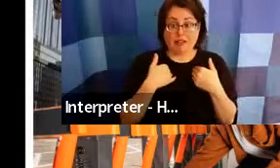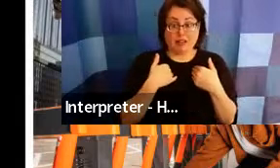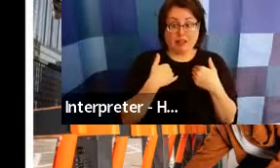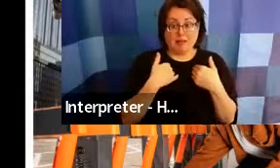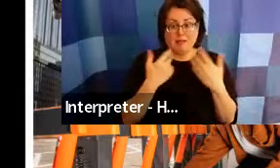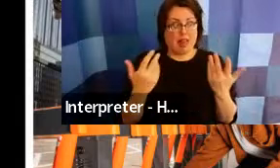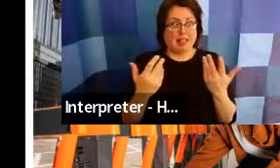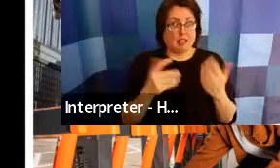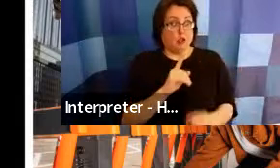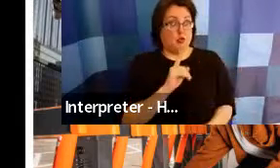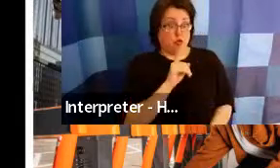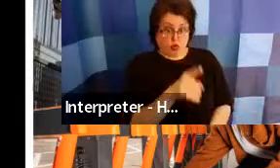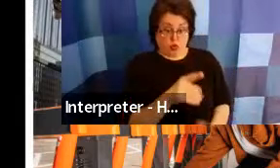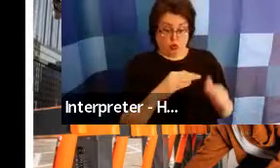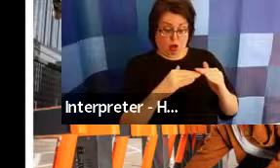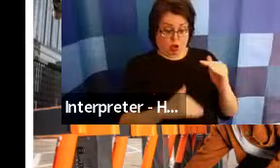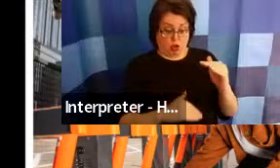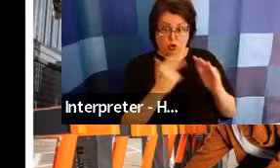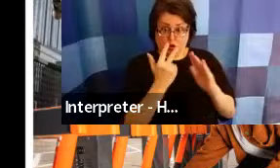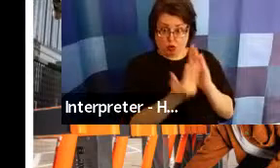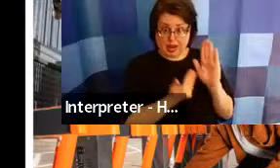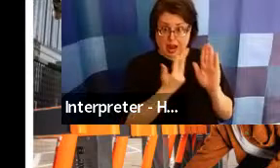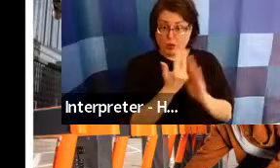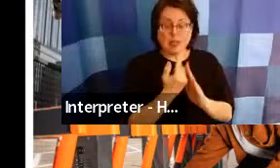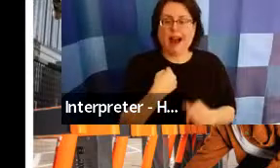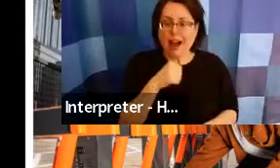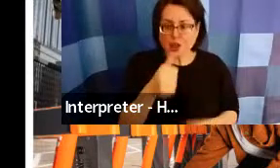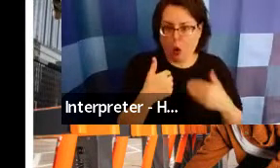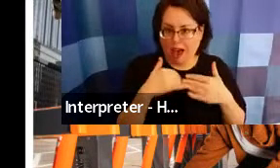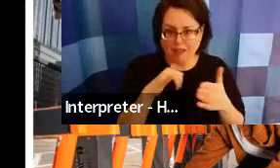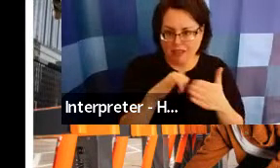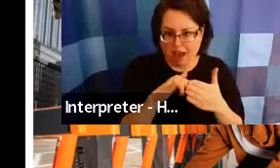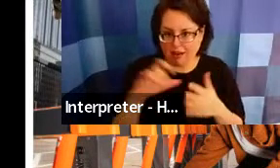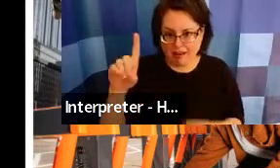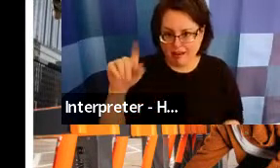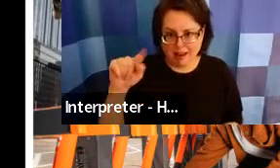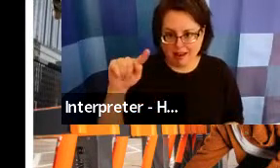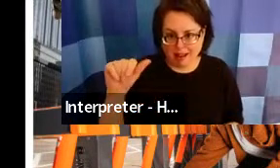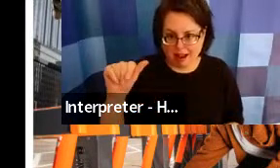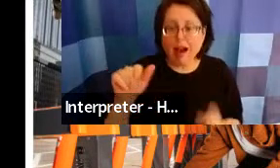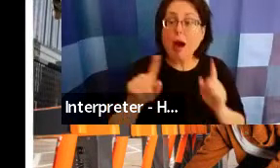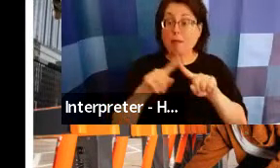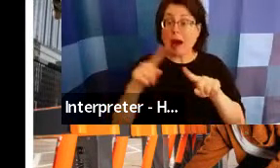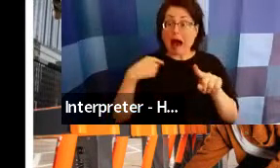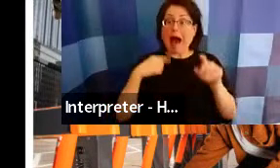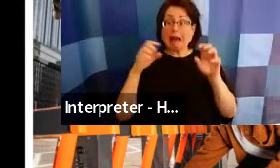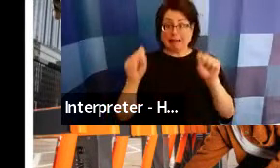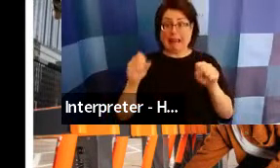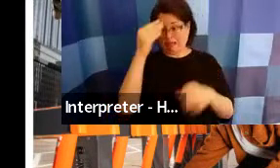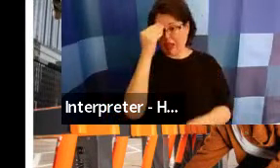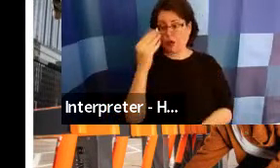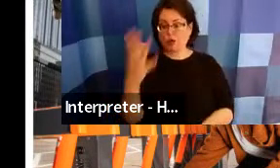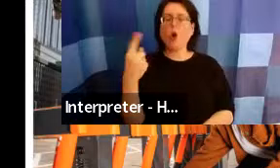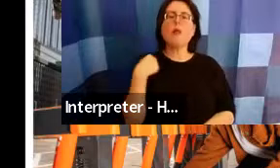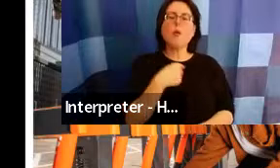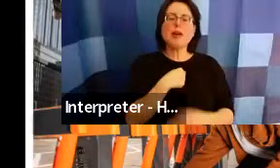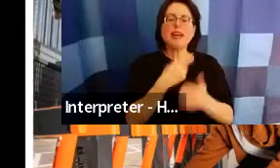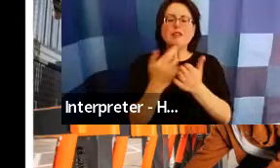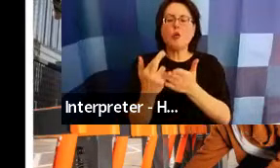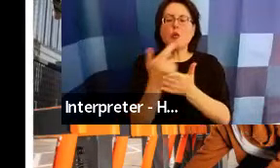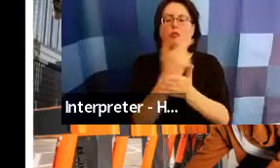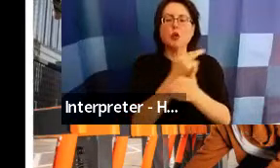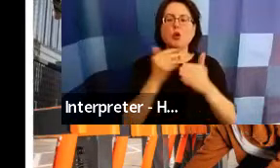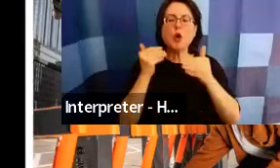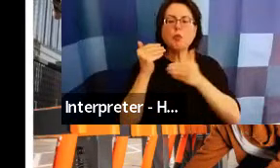truly under 3 hours. But I can share that we have reviewed the procedure with